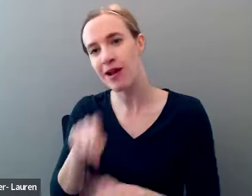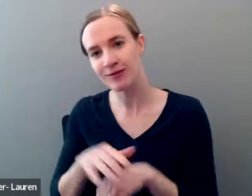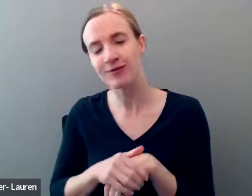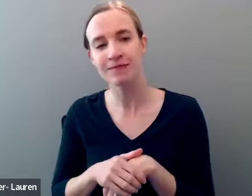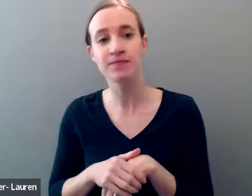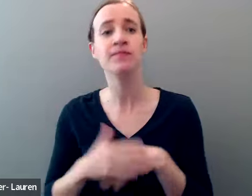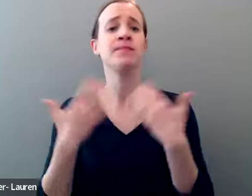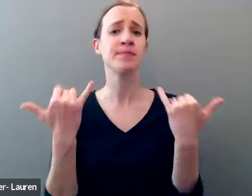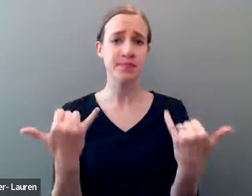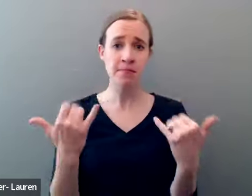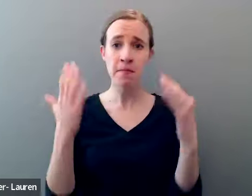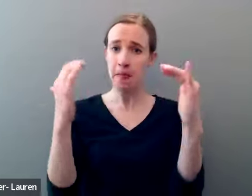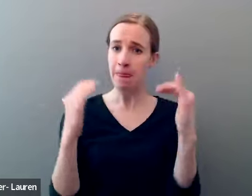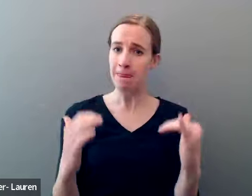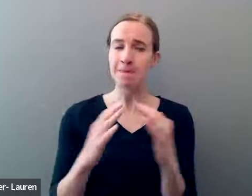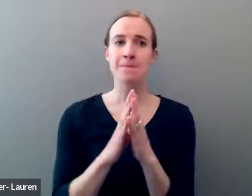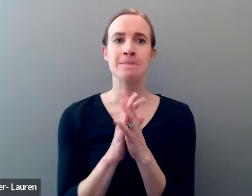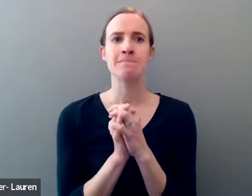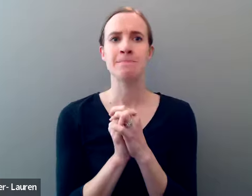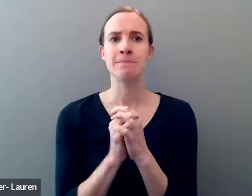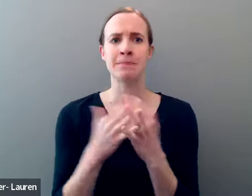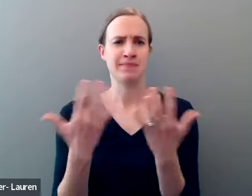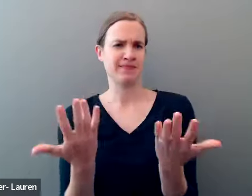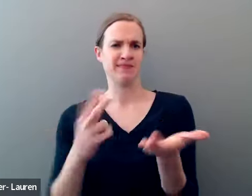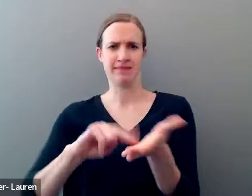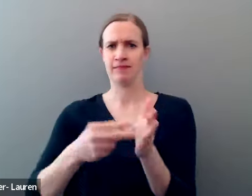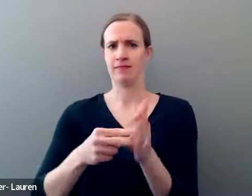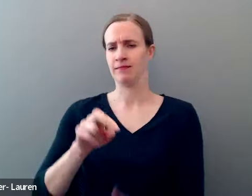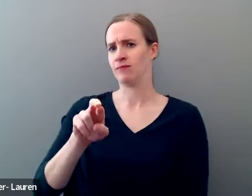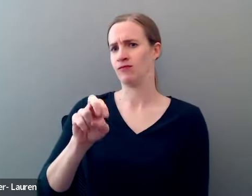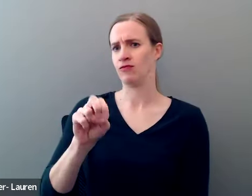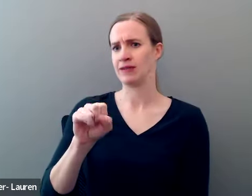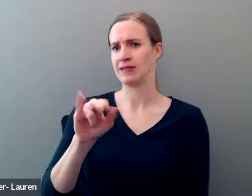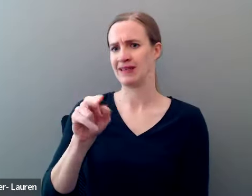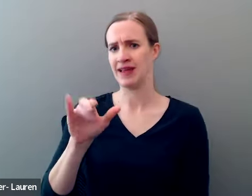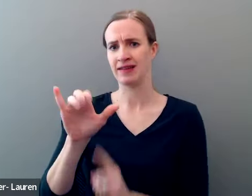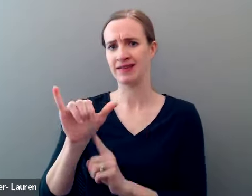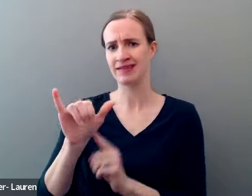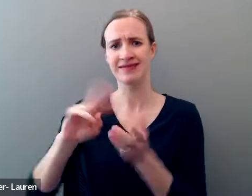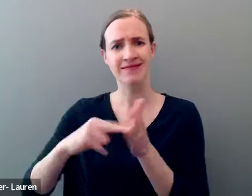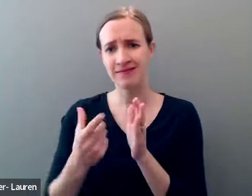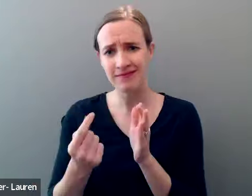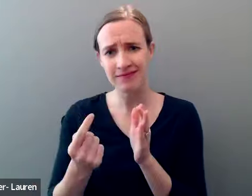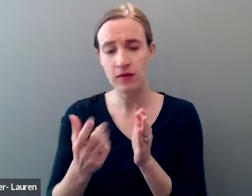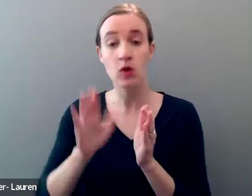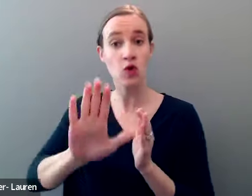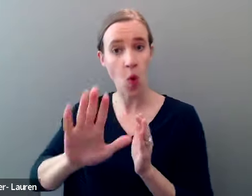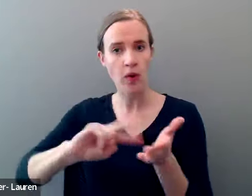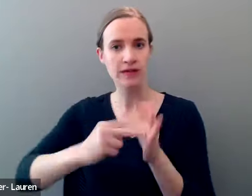And so just thinking about too, what is your definition of resiliency? So I really want to hold space